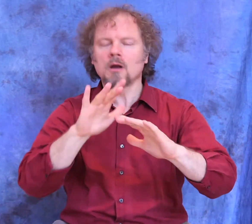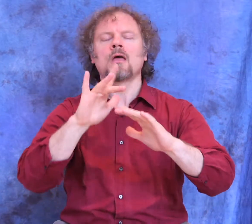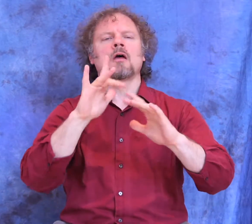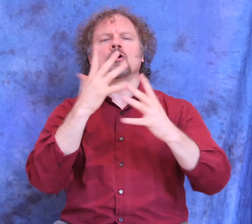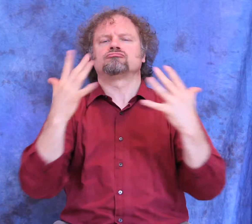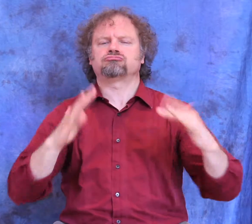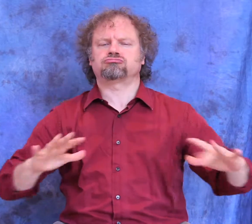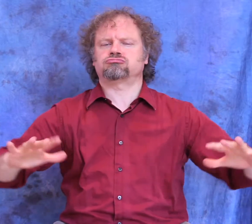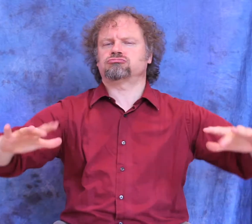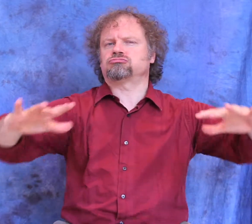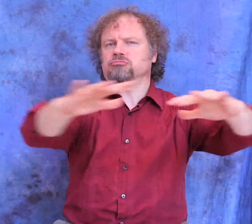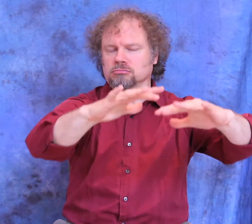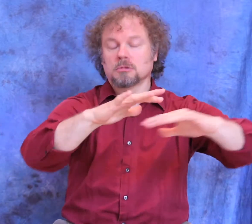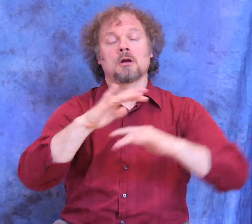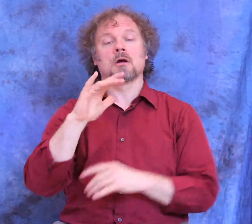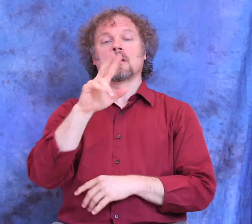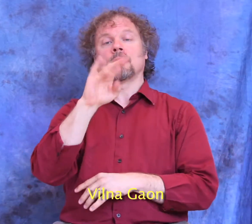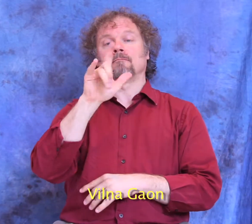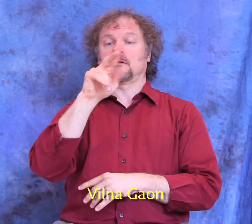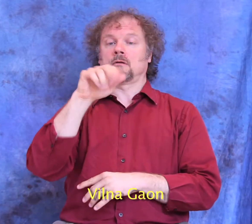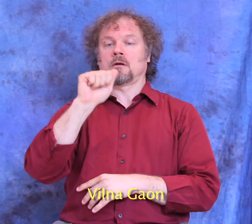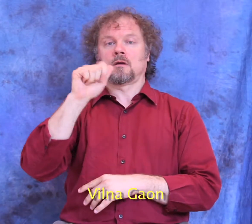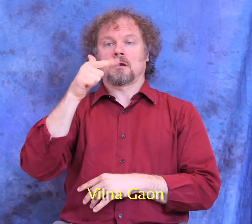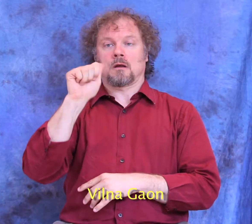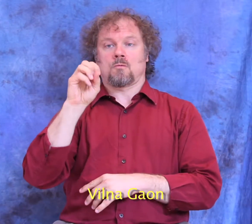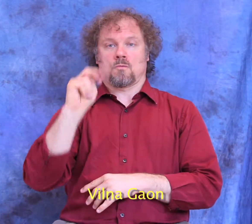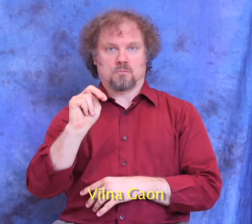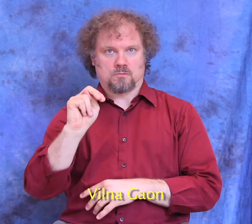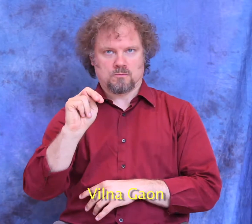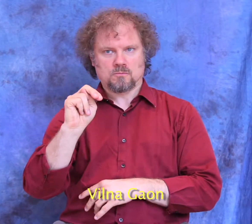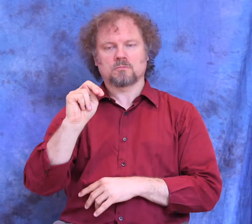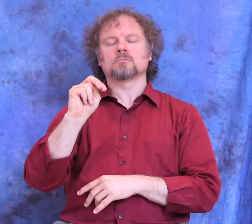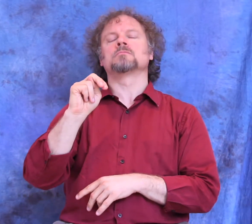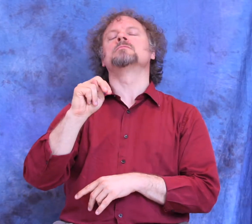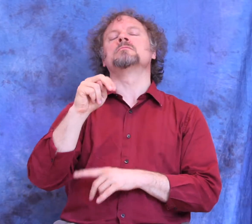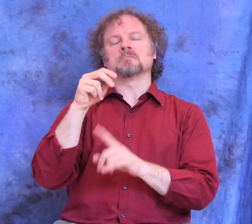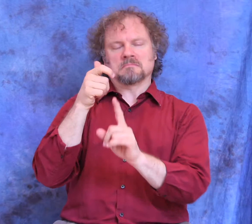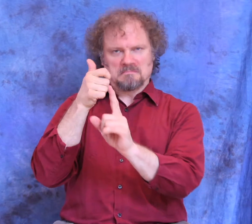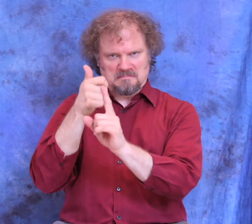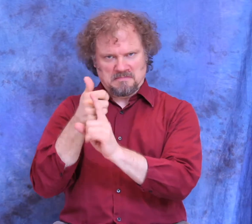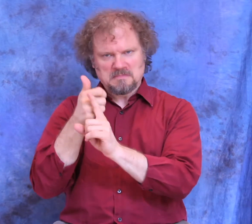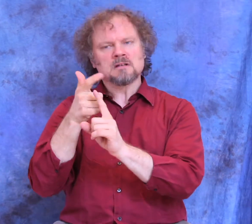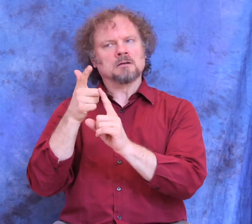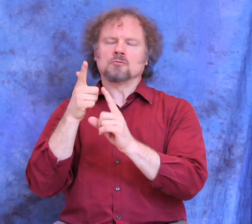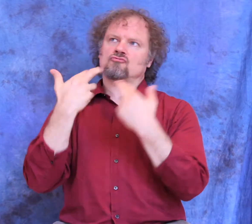foliage. The Vilna Gaon, Vilna Gaon, a great rabbi